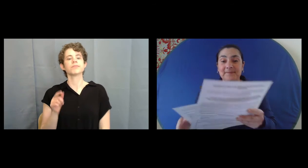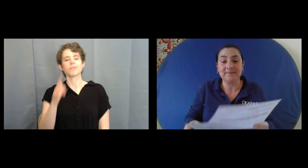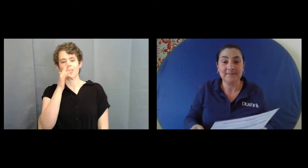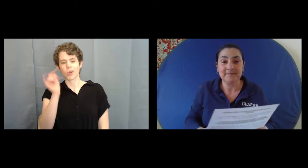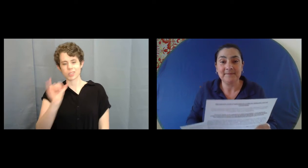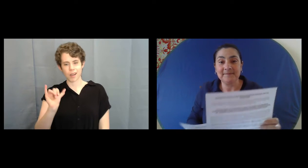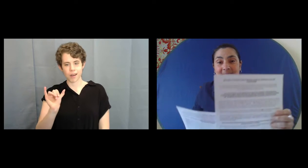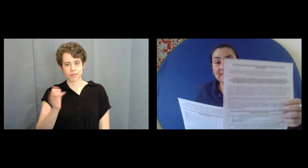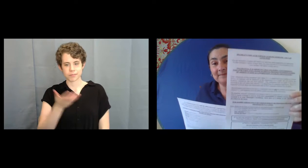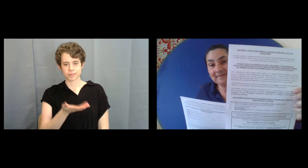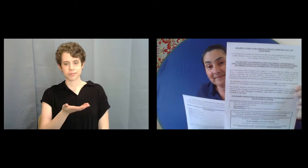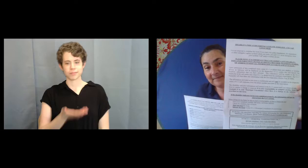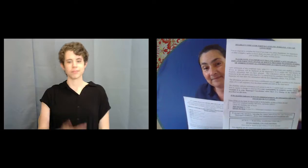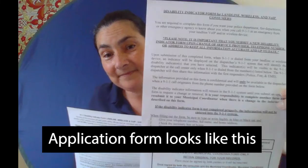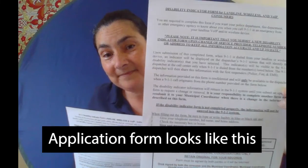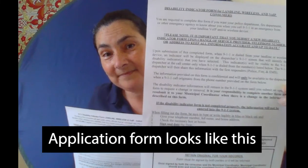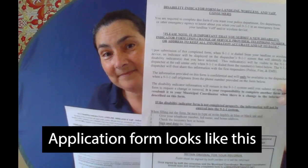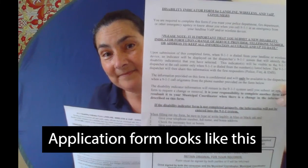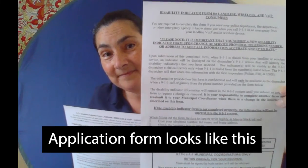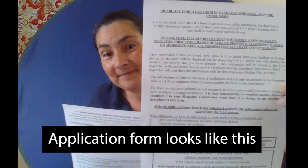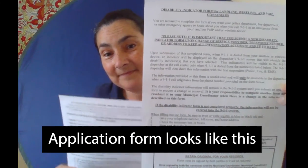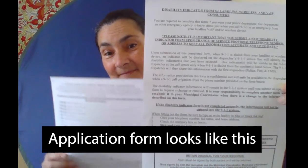this.